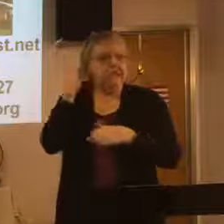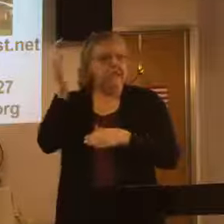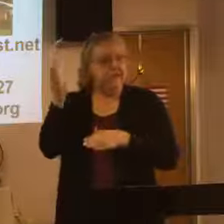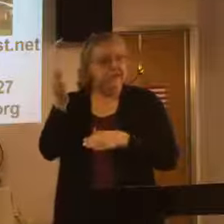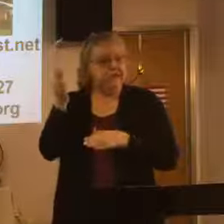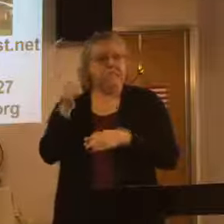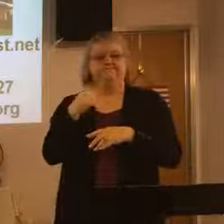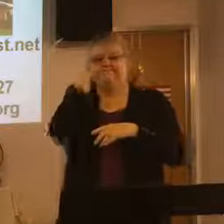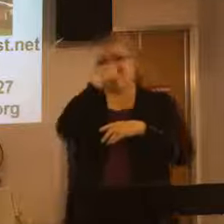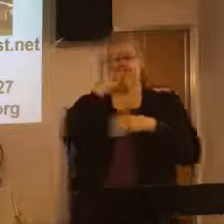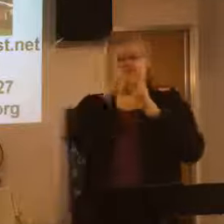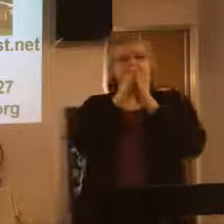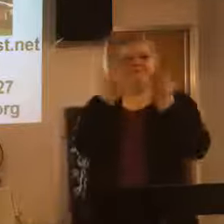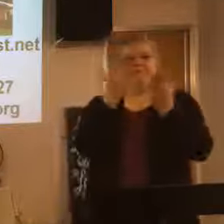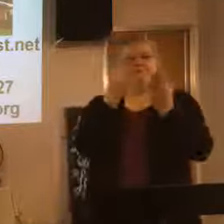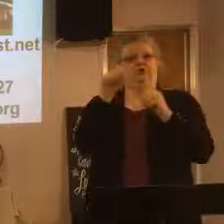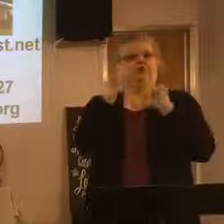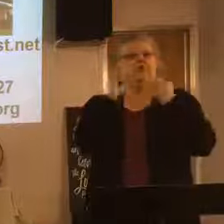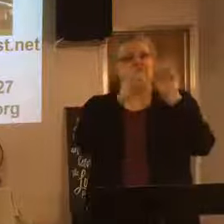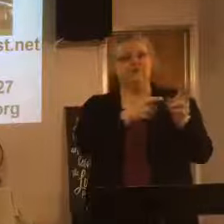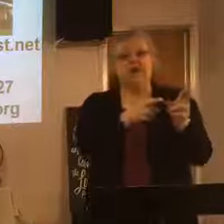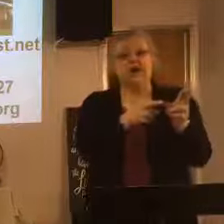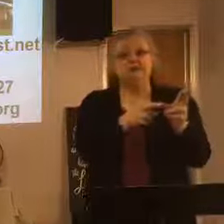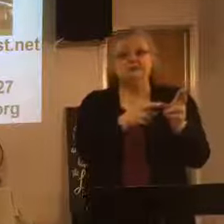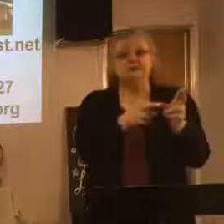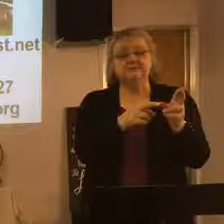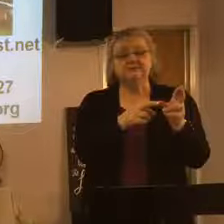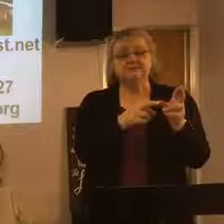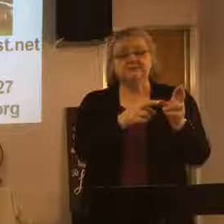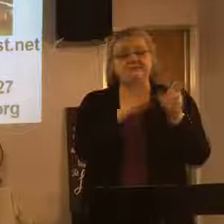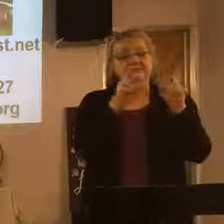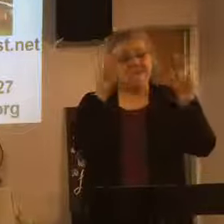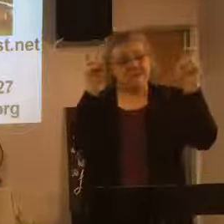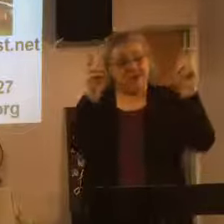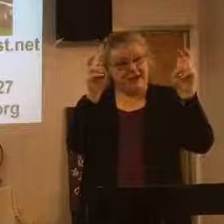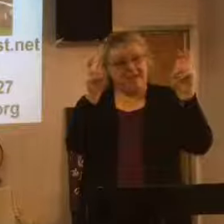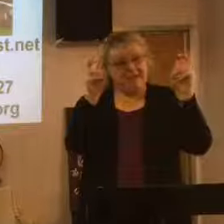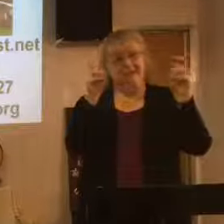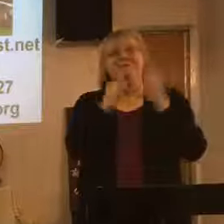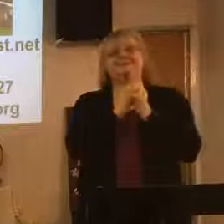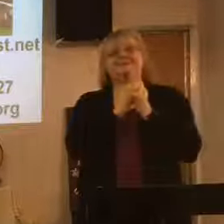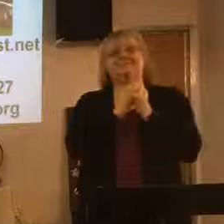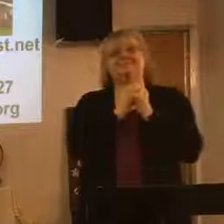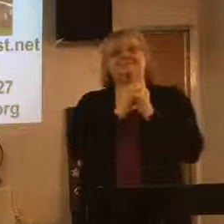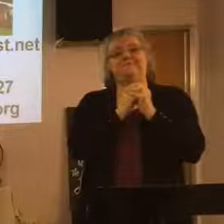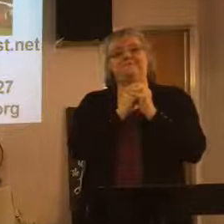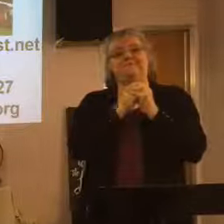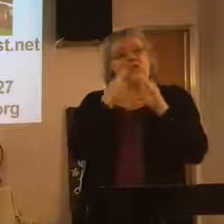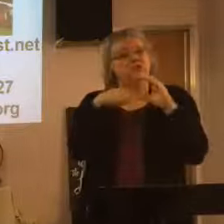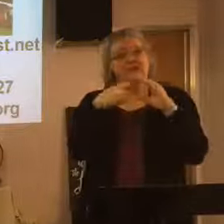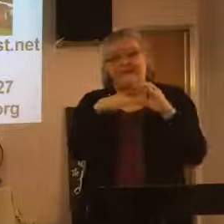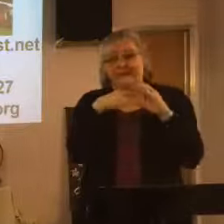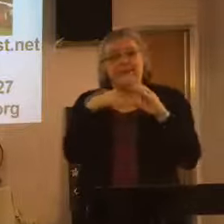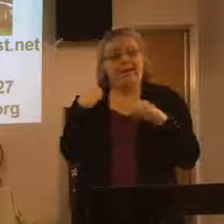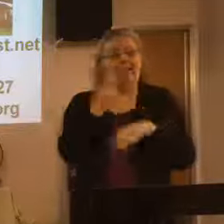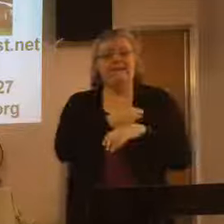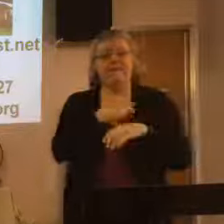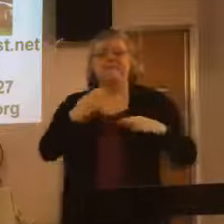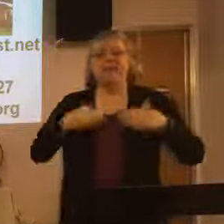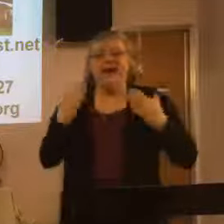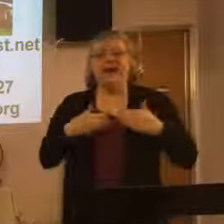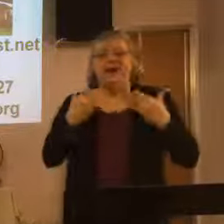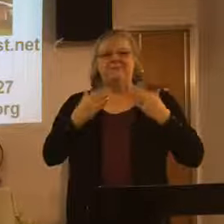On Facebook, you can reply and we'll see your comments, appreciate your feedback, and email us. And we'll be glad